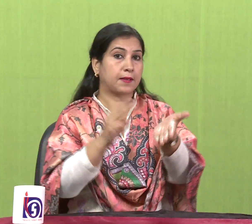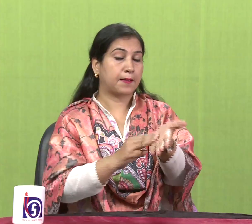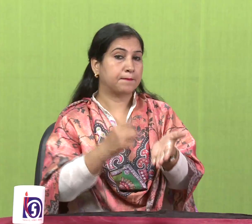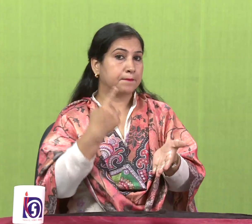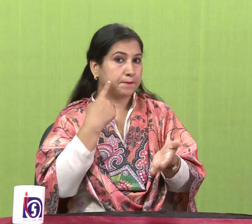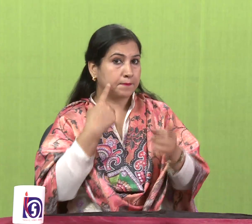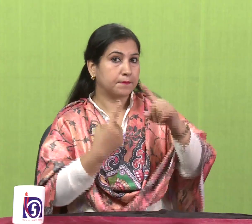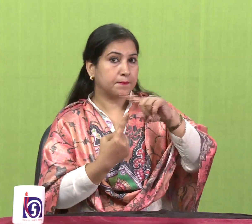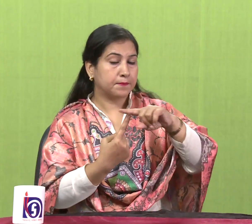mitigation.